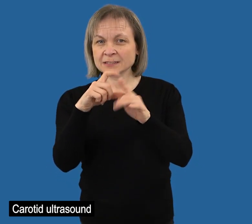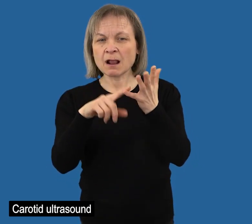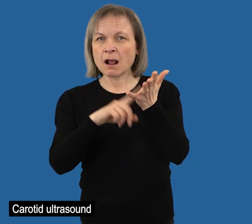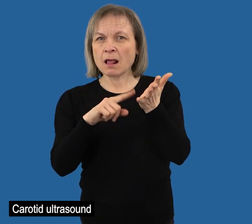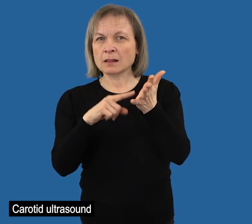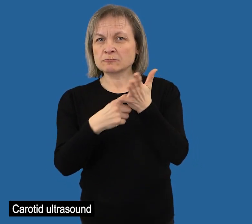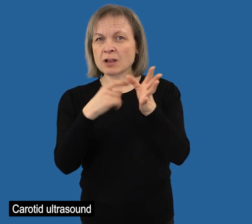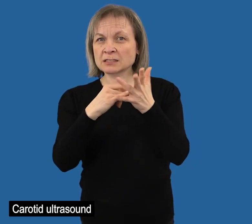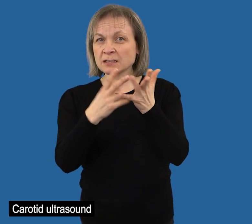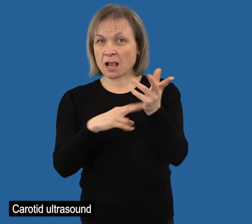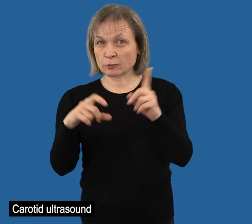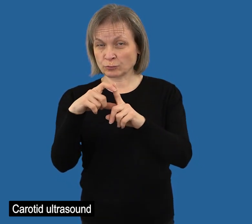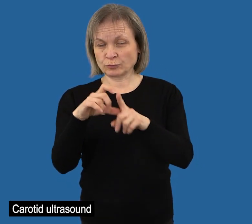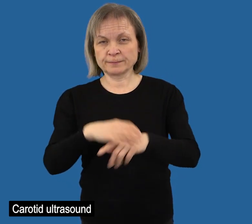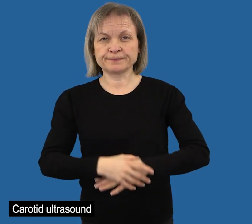Carotid ultrasound.